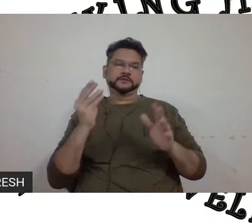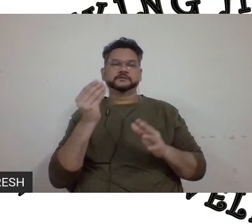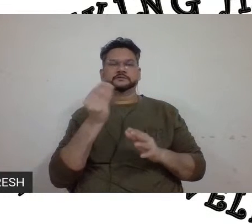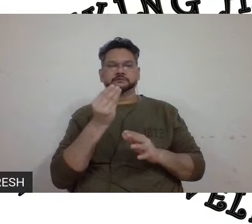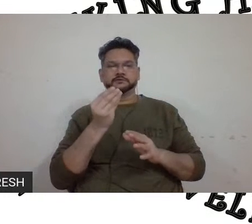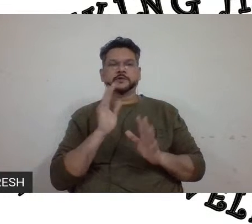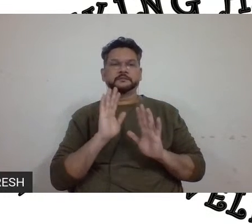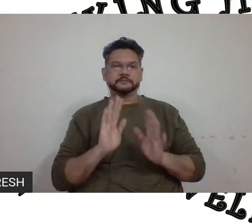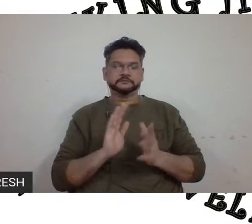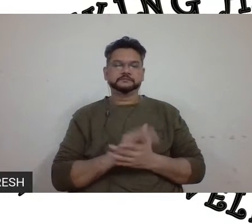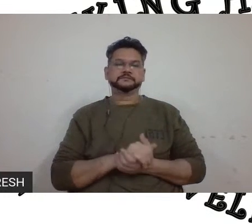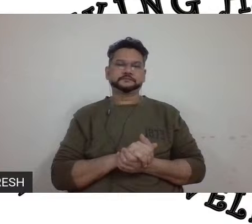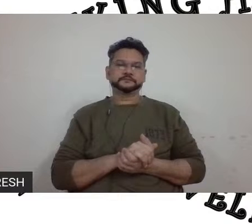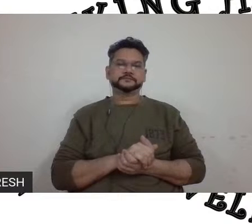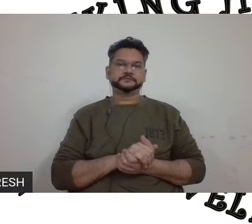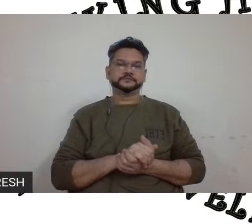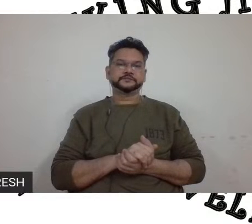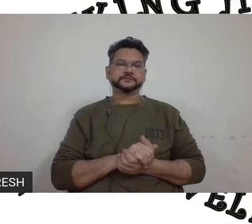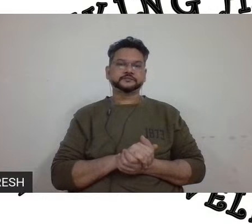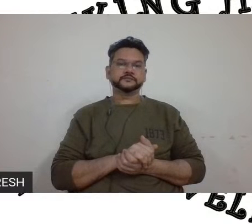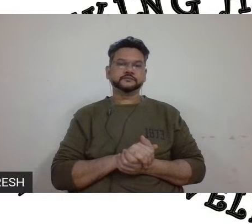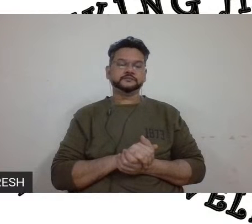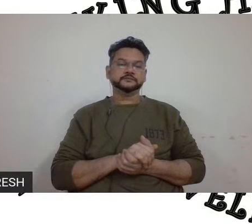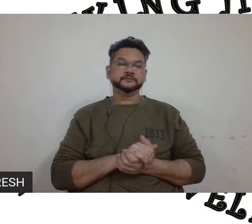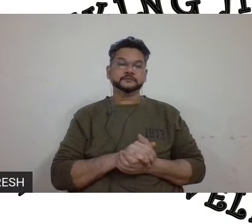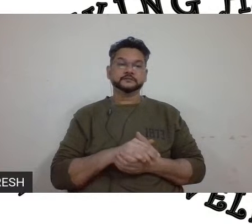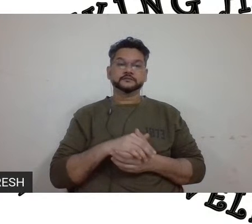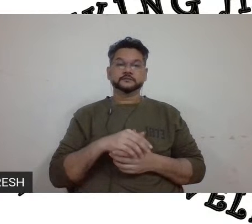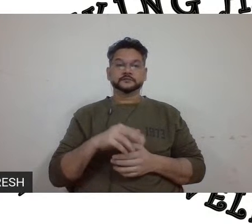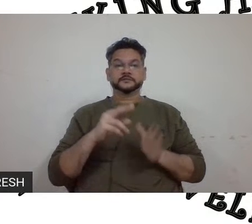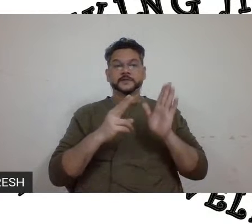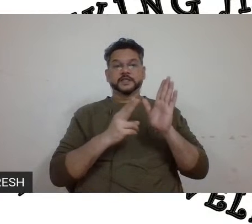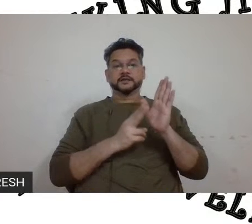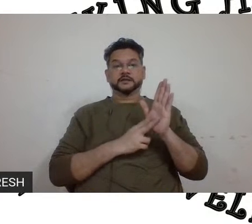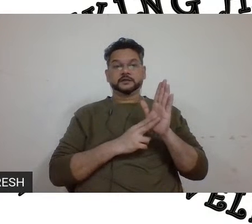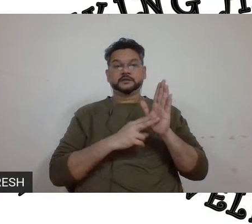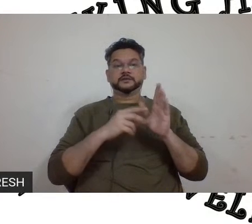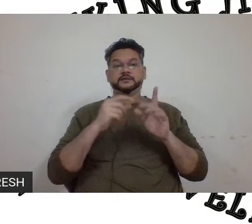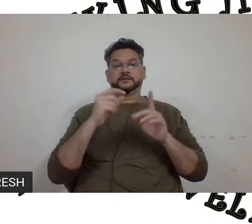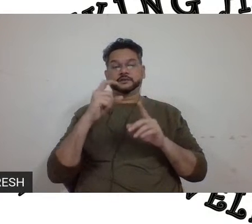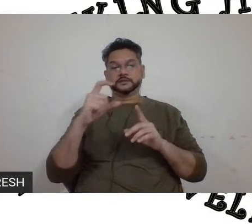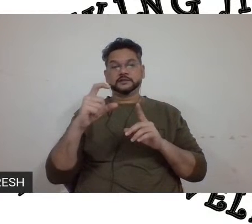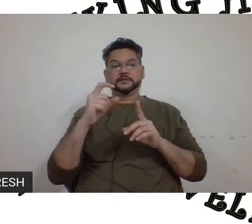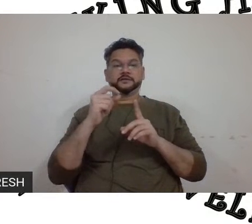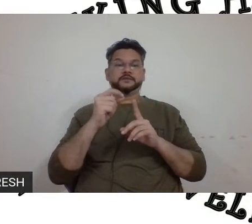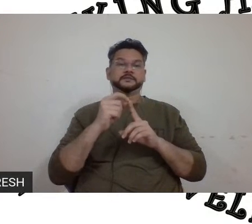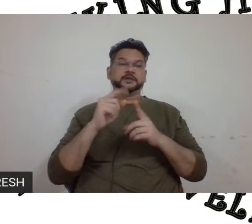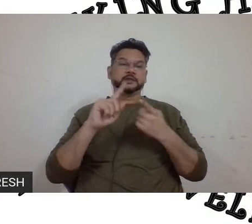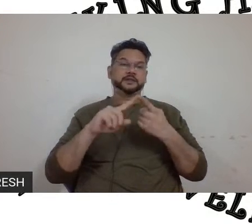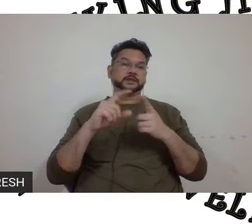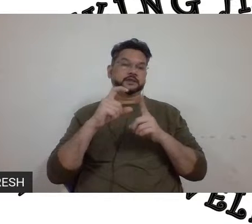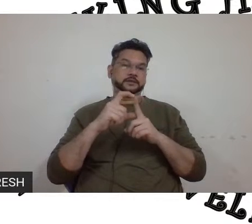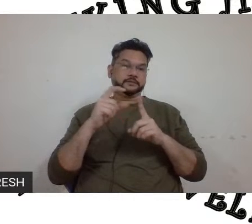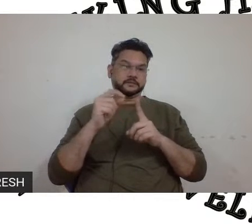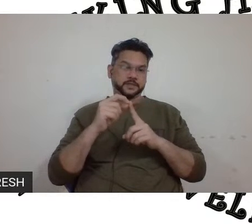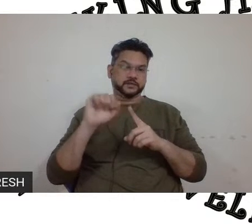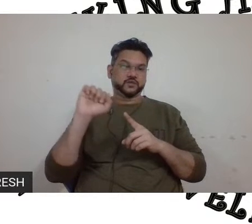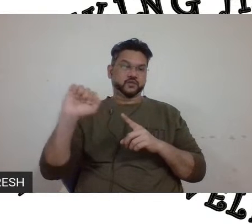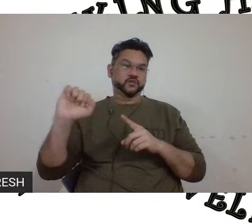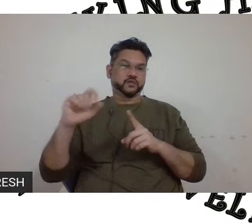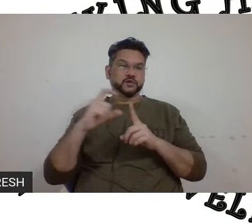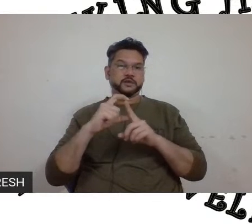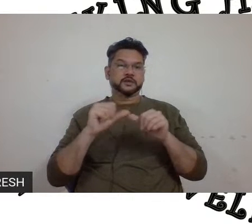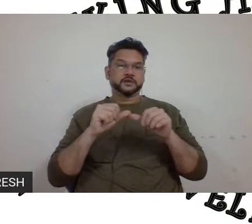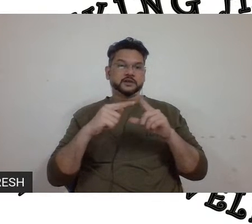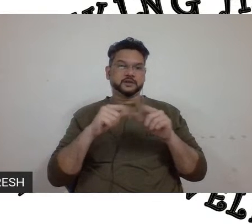As per the data being provided by the NCPDP in 2014, it has been